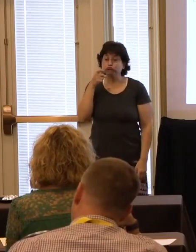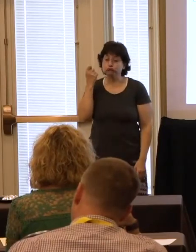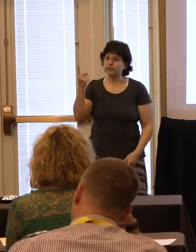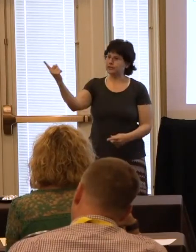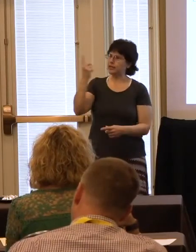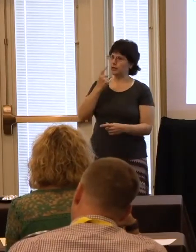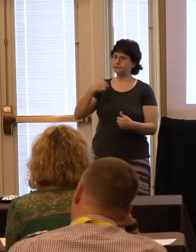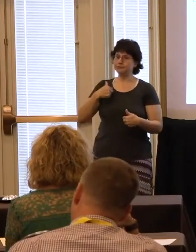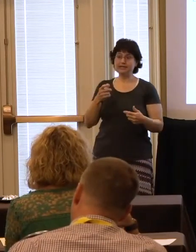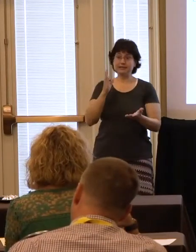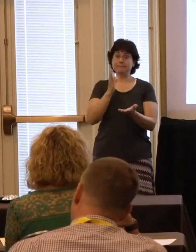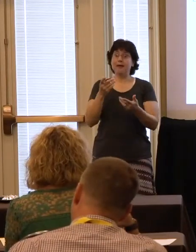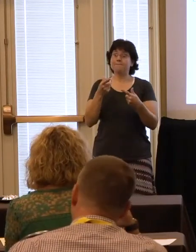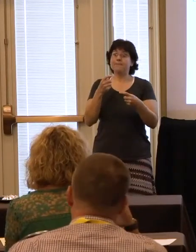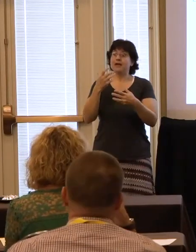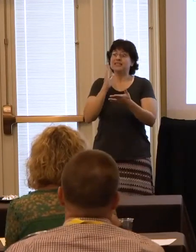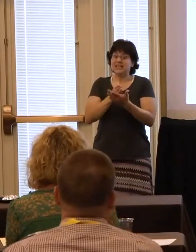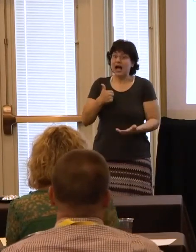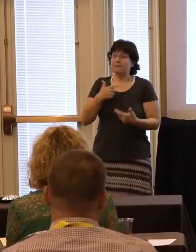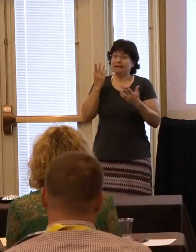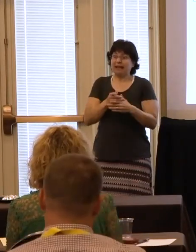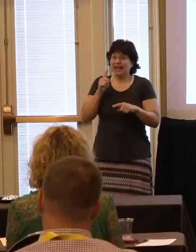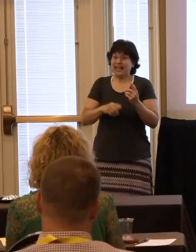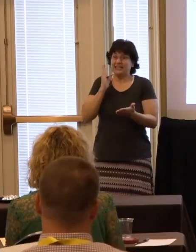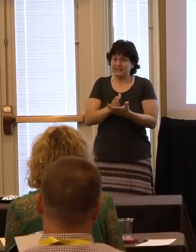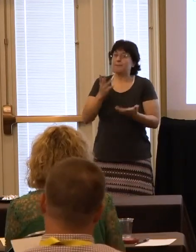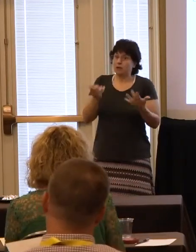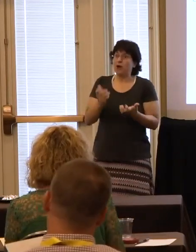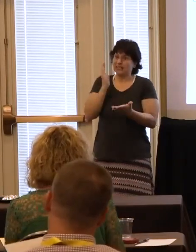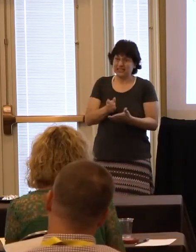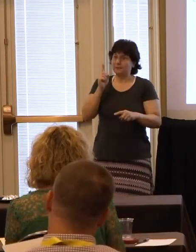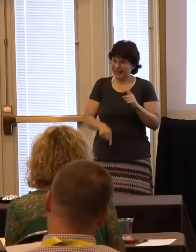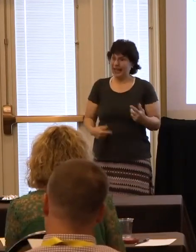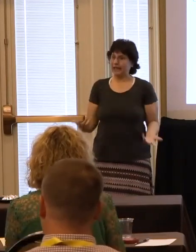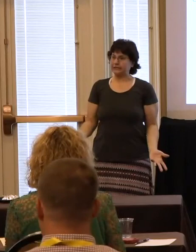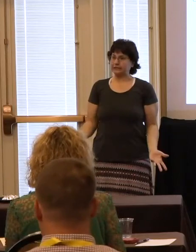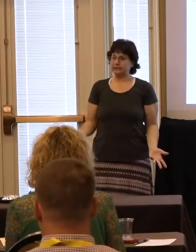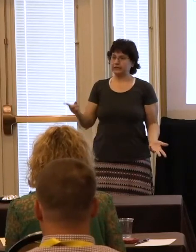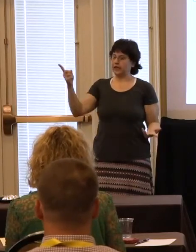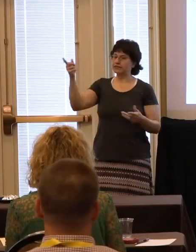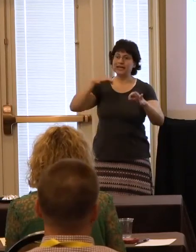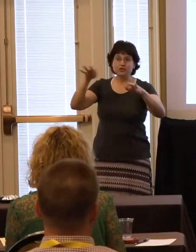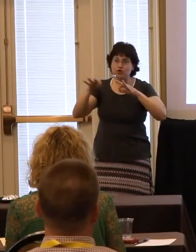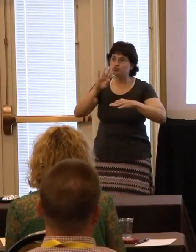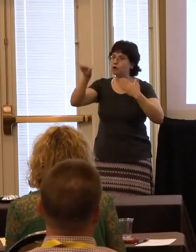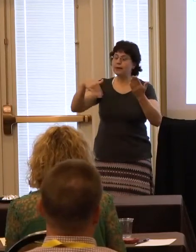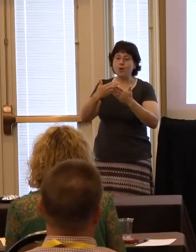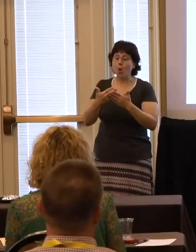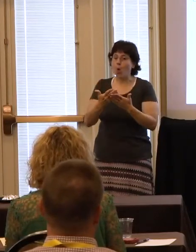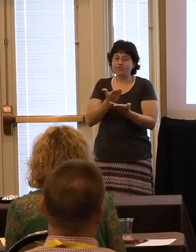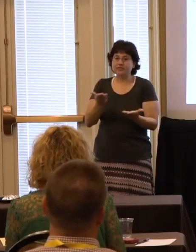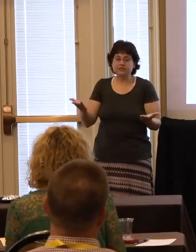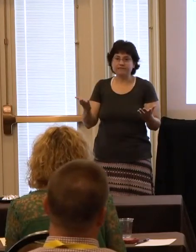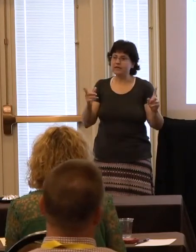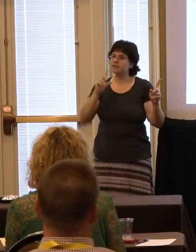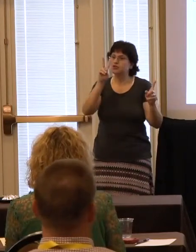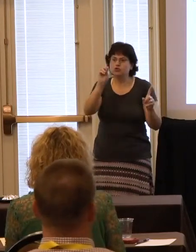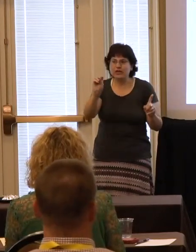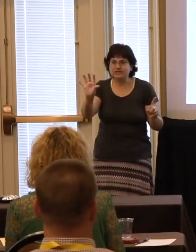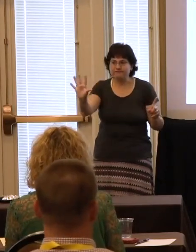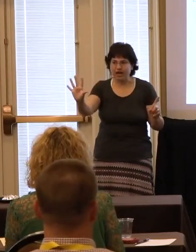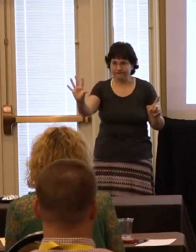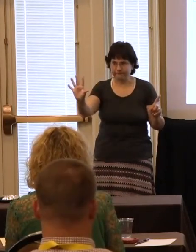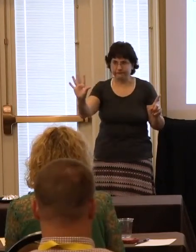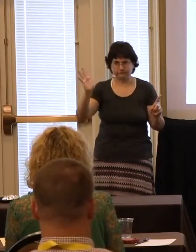come to me and they say, get me off. I can't come off. I want to stop and I can't. And they describe all this. Now, this is